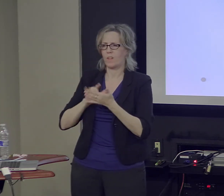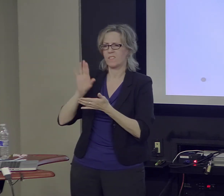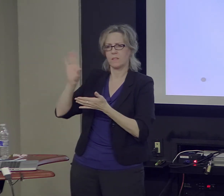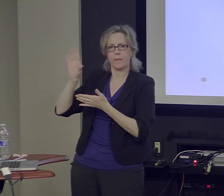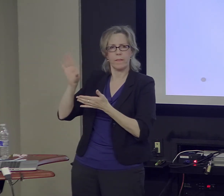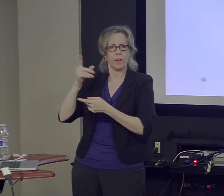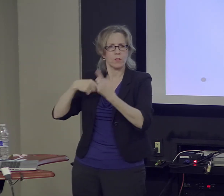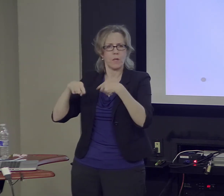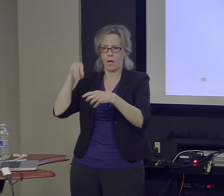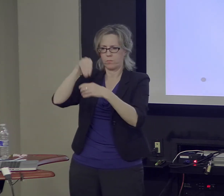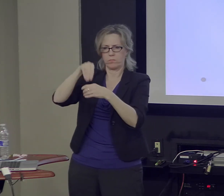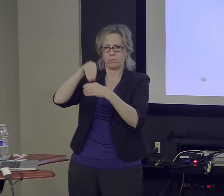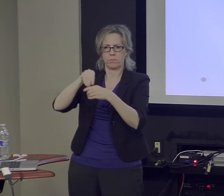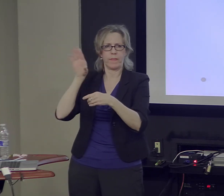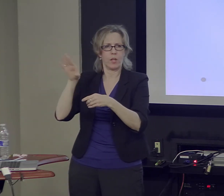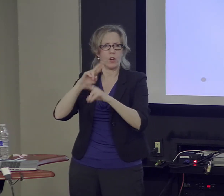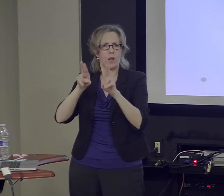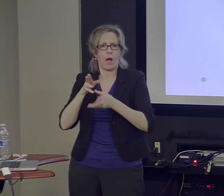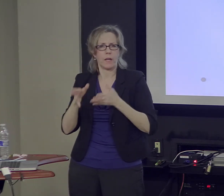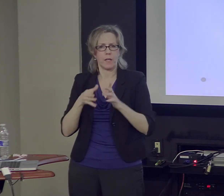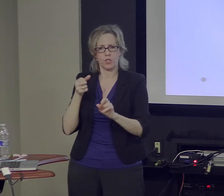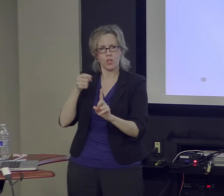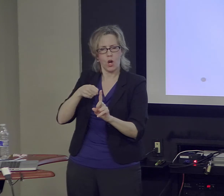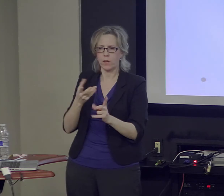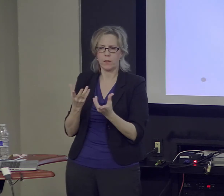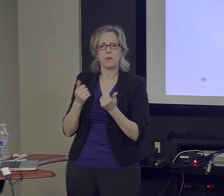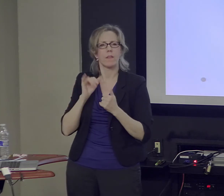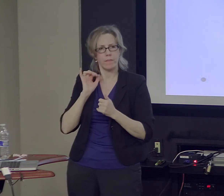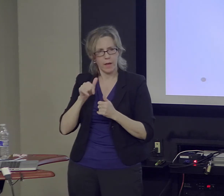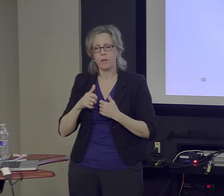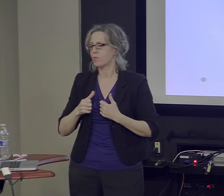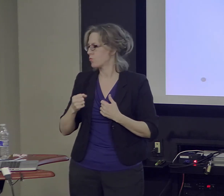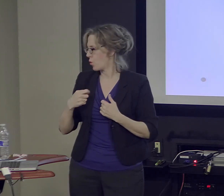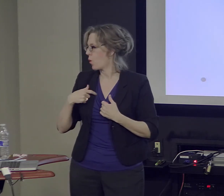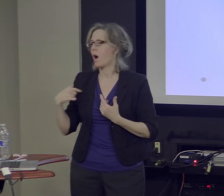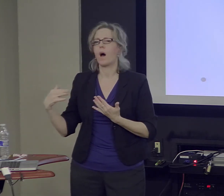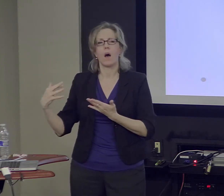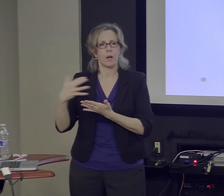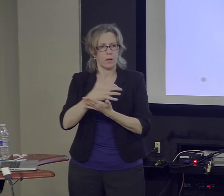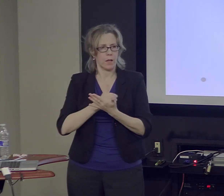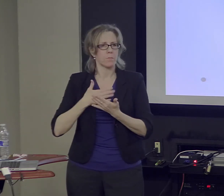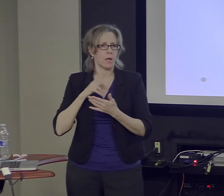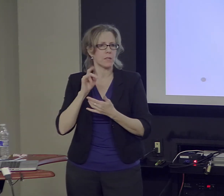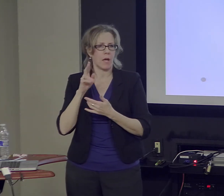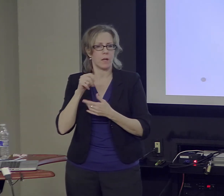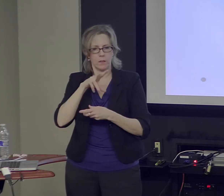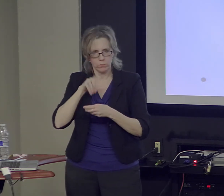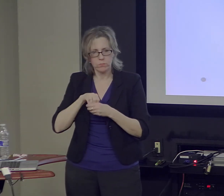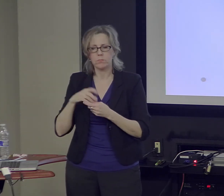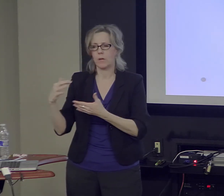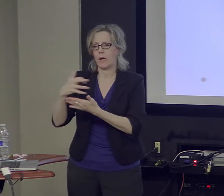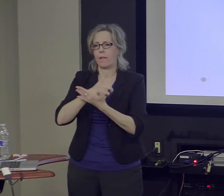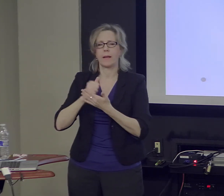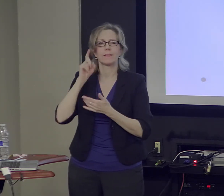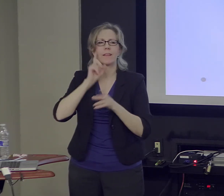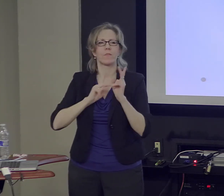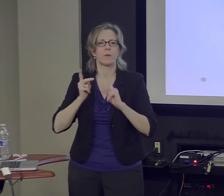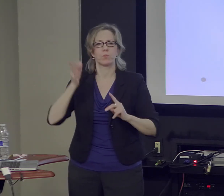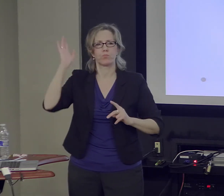an audience that is very diverse in terms of the sign languages that they use, international sign language is determined to be the target